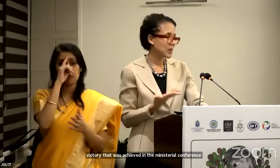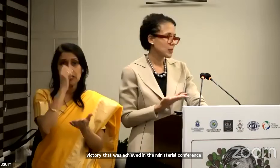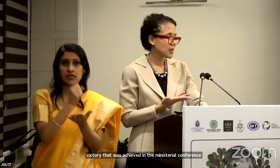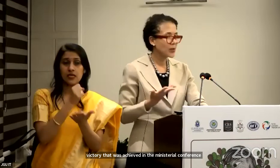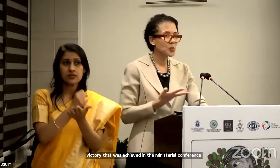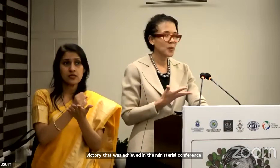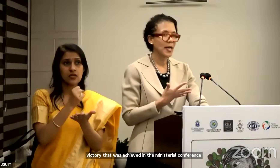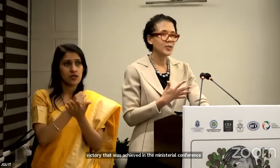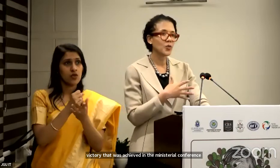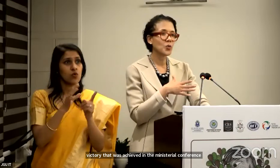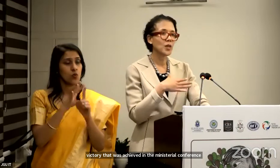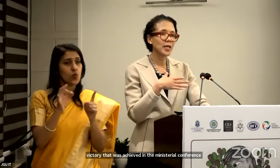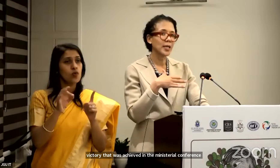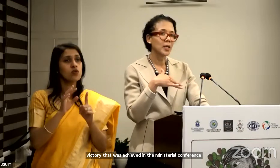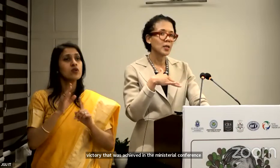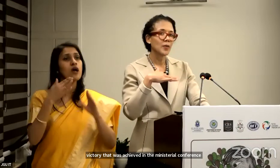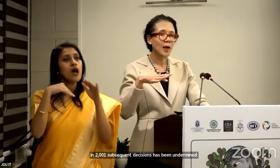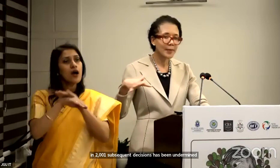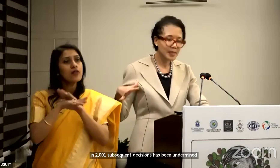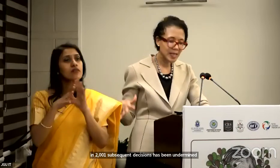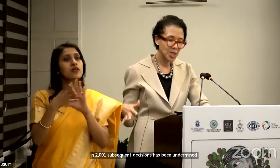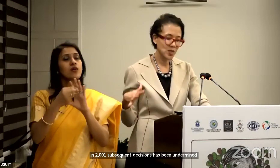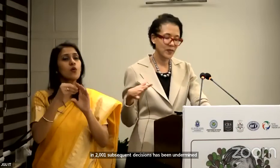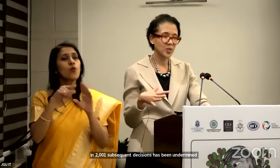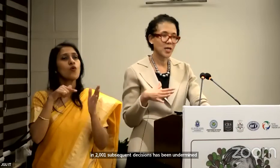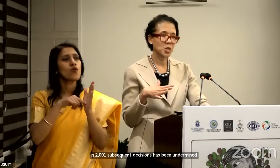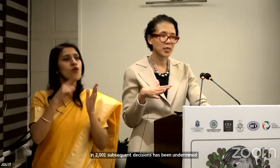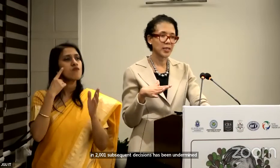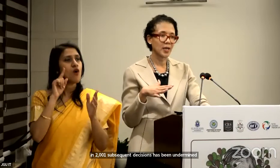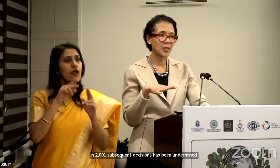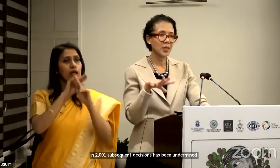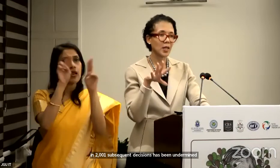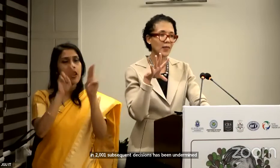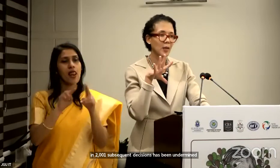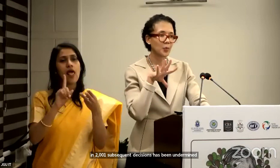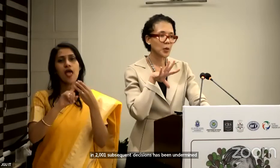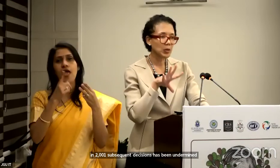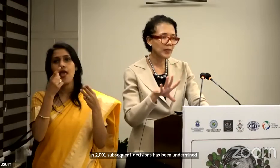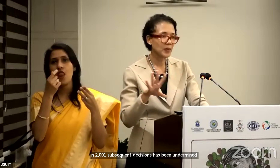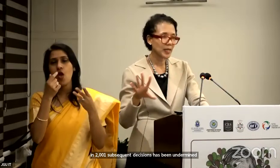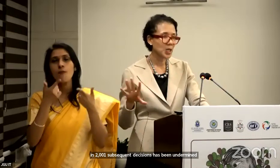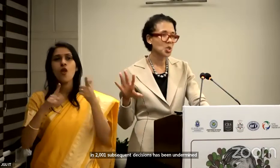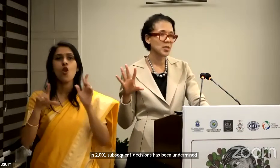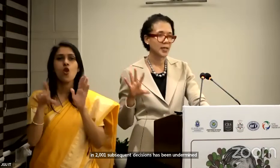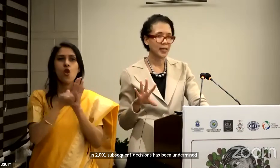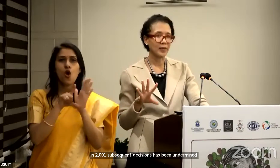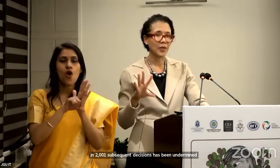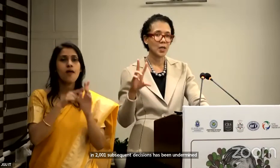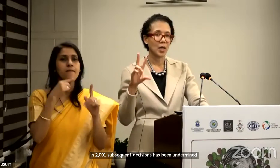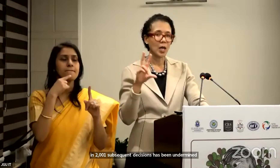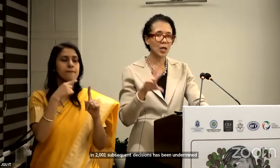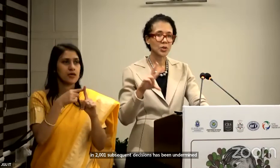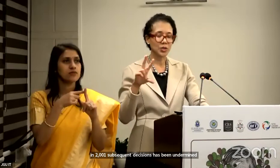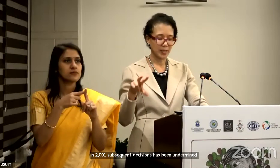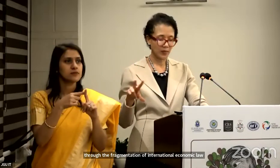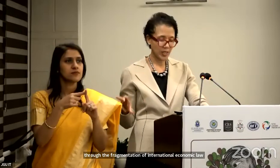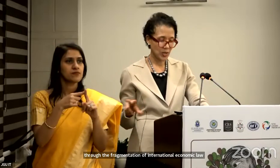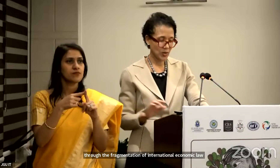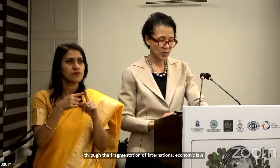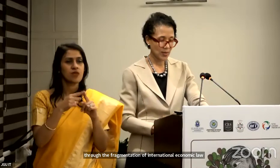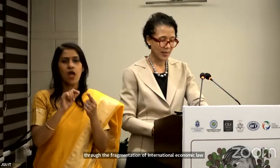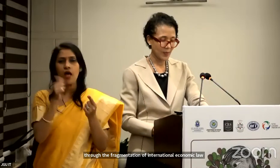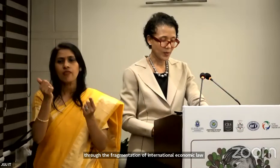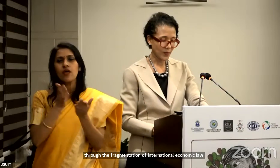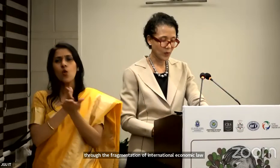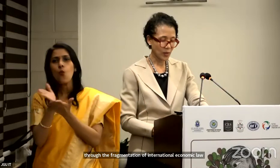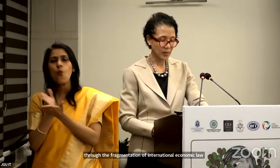has been undermined through the fragmentation of international economic law and the proliferation of alternate